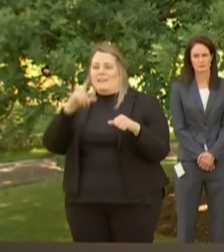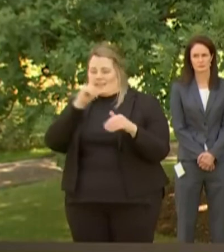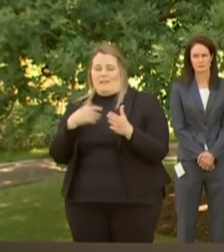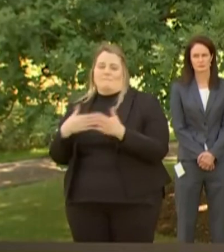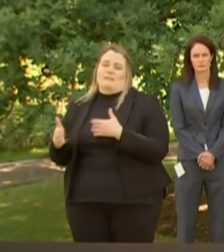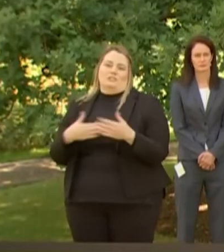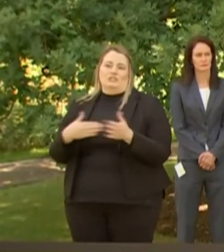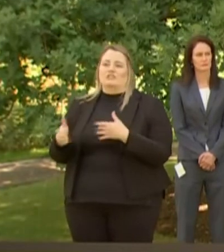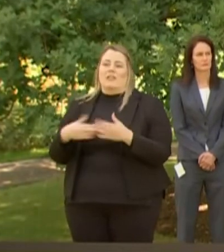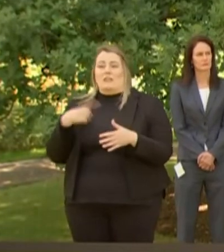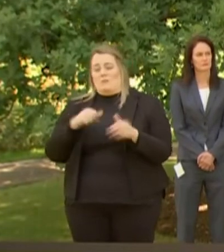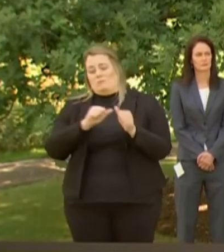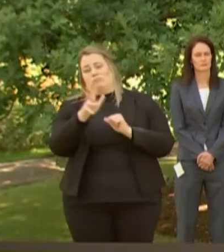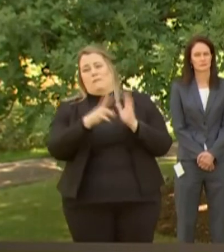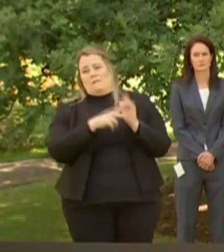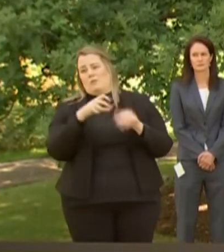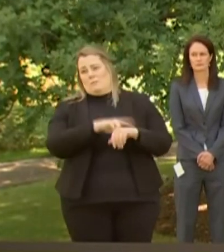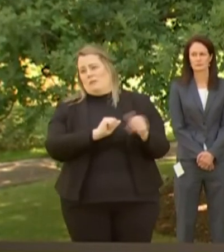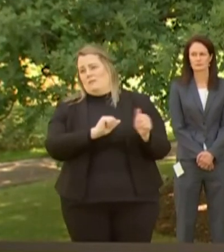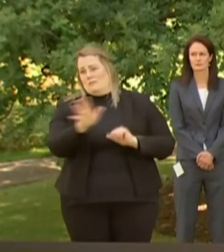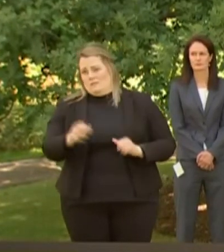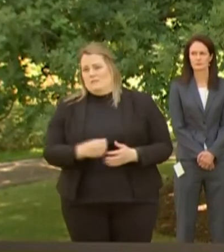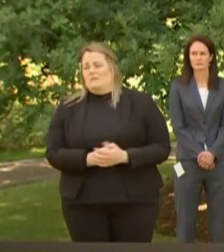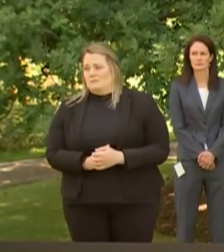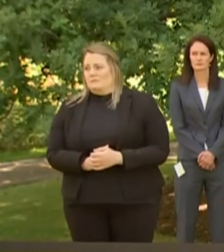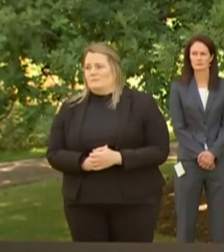why they're such an outstanding police force.